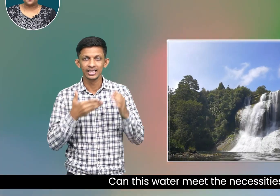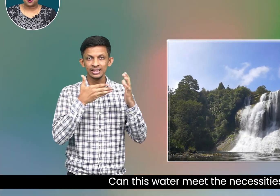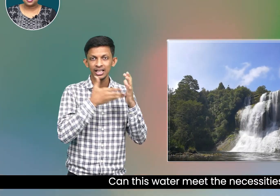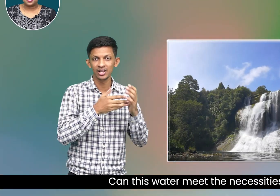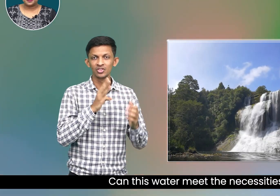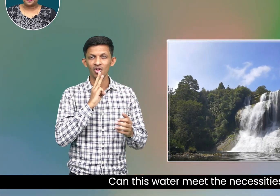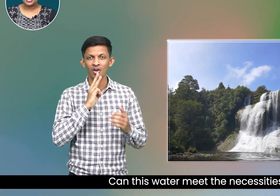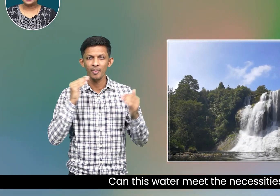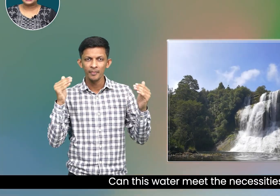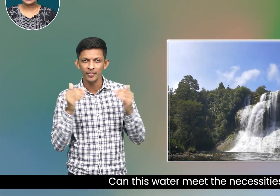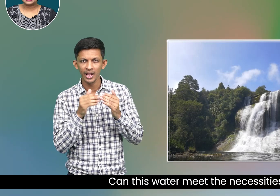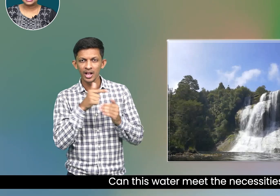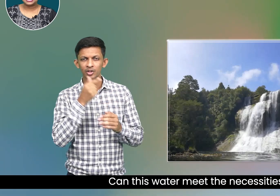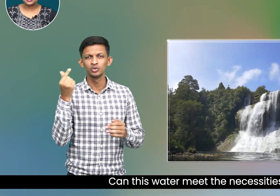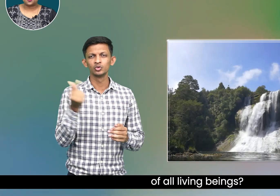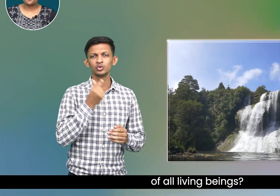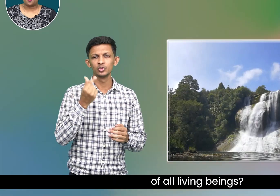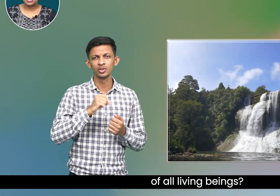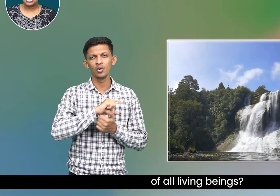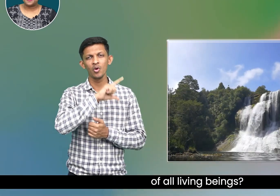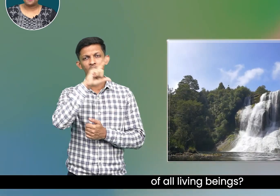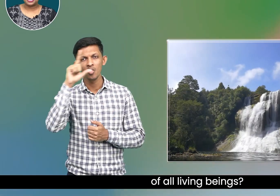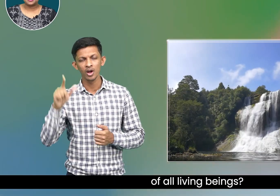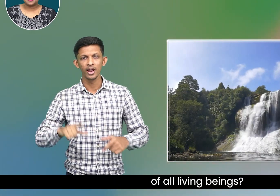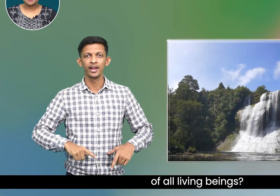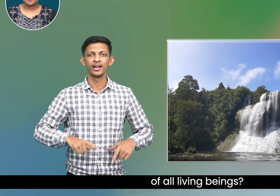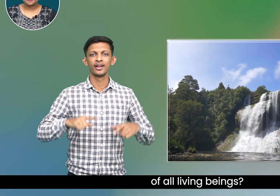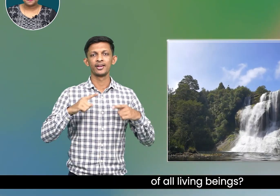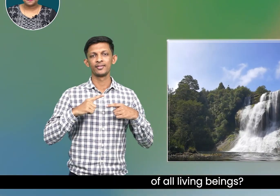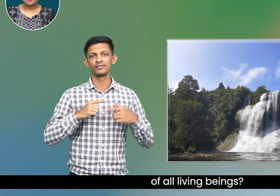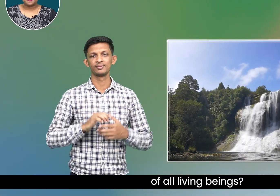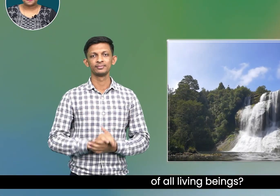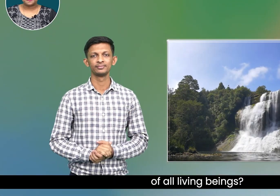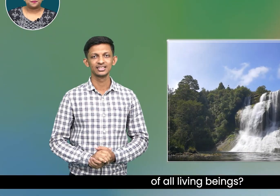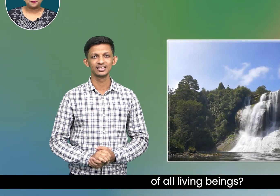Can this water meet the necessities of all living beings?